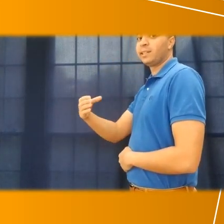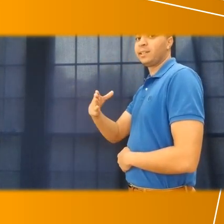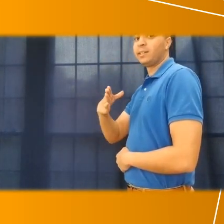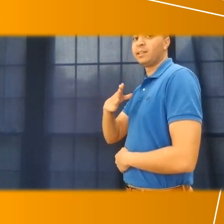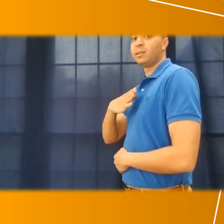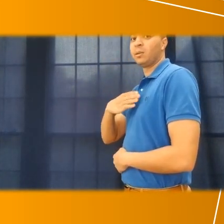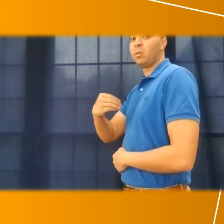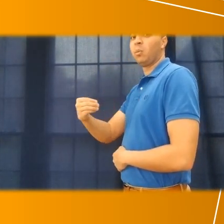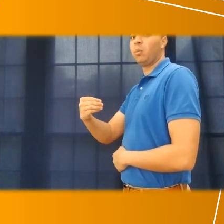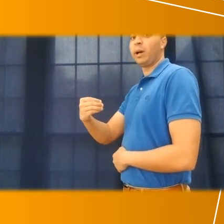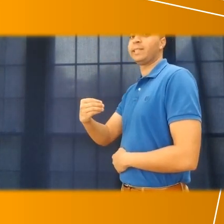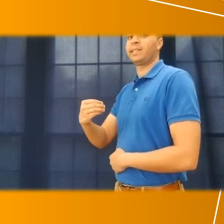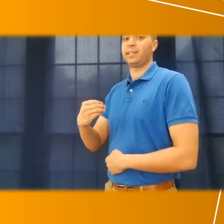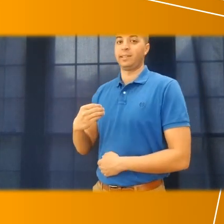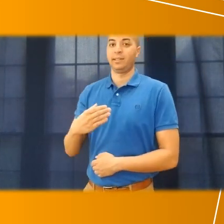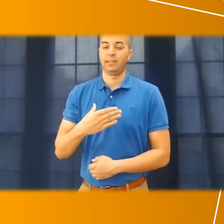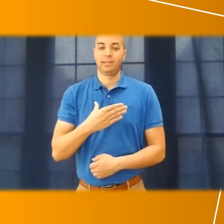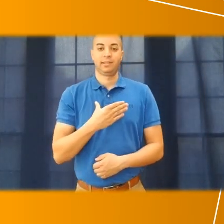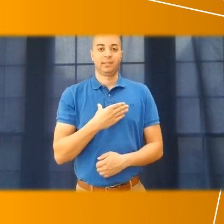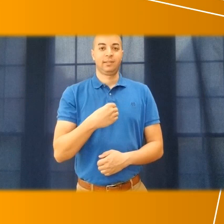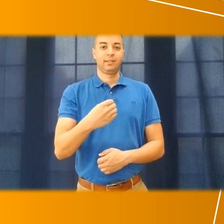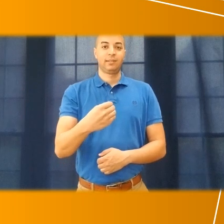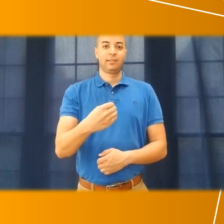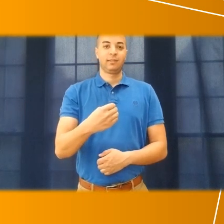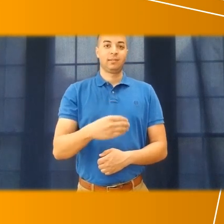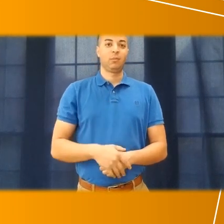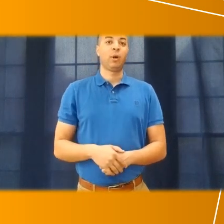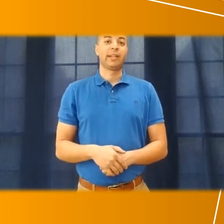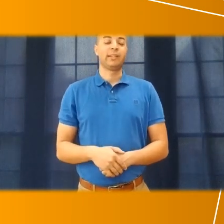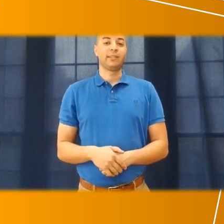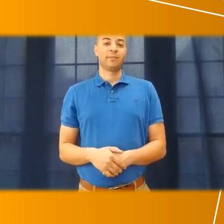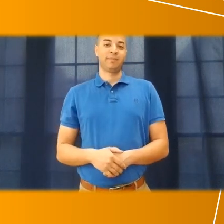White. White.